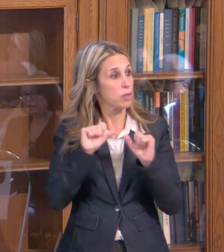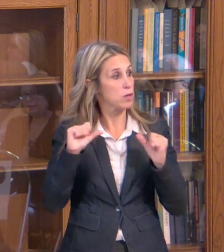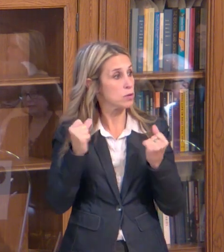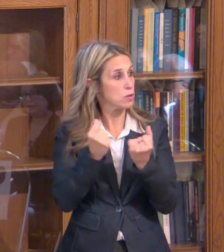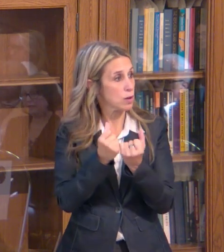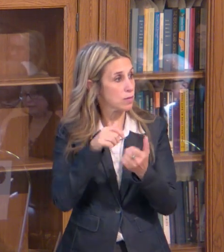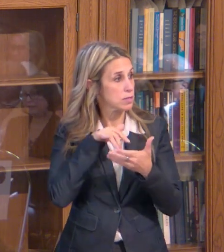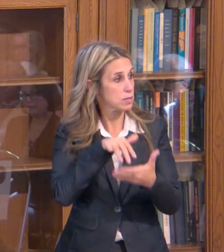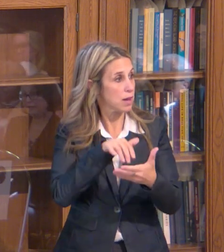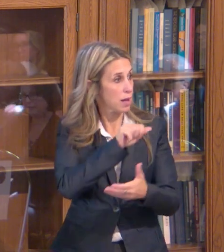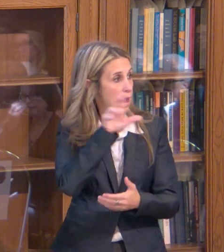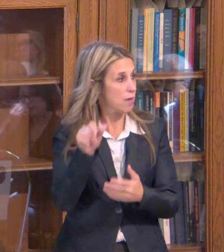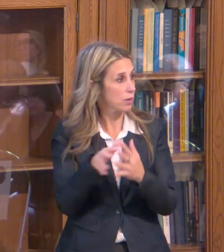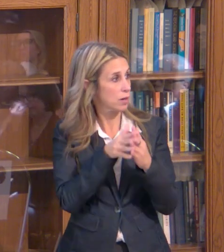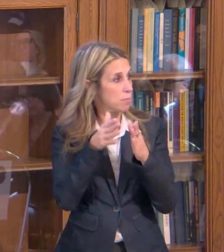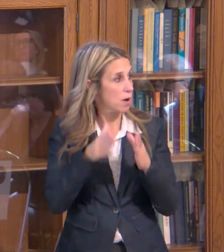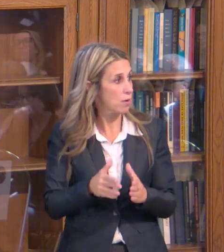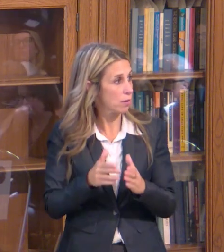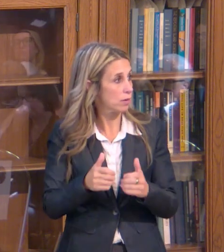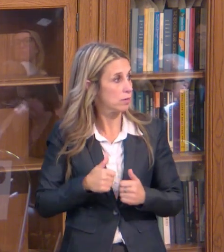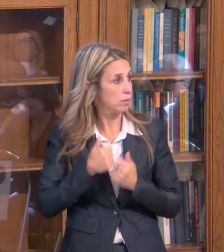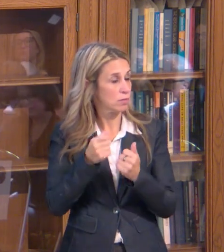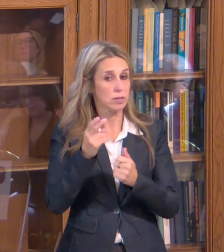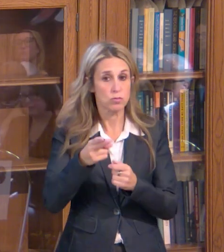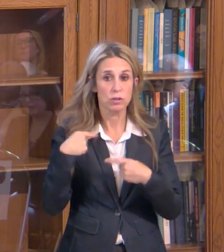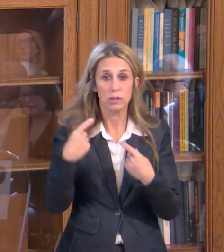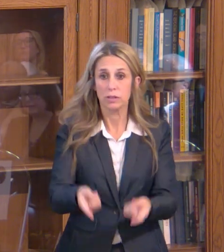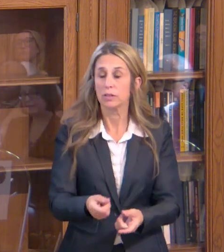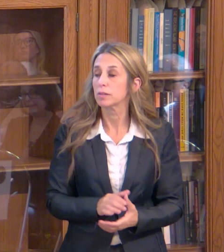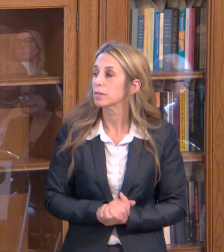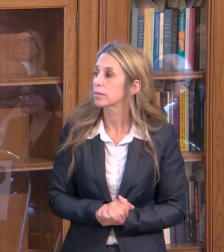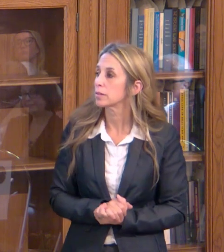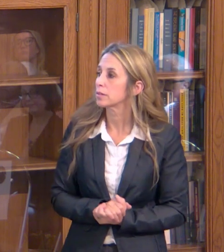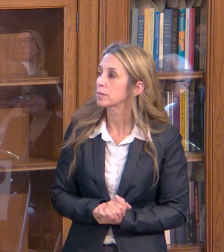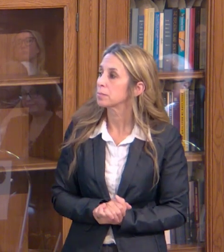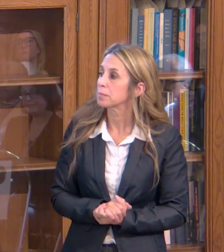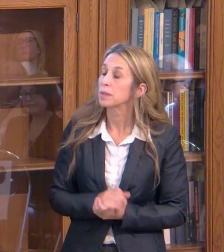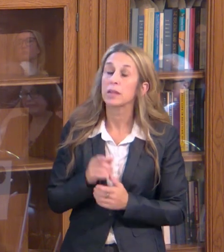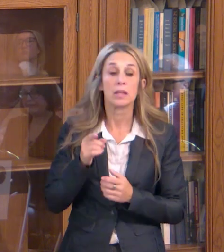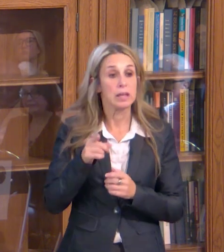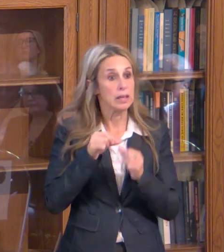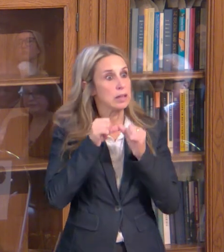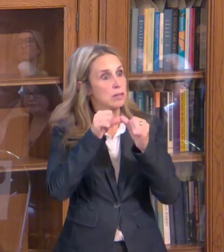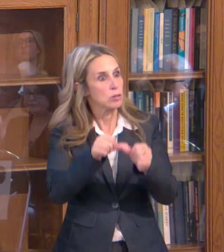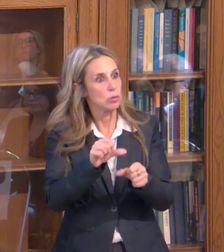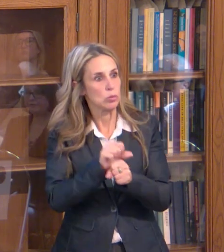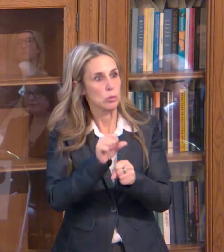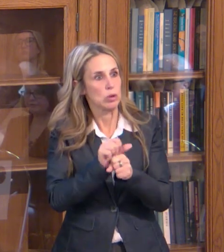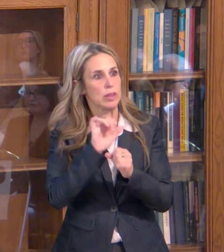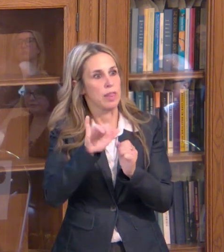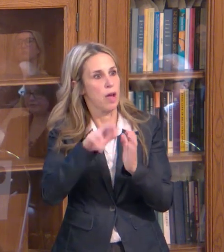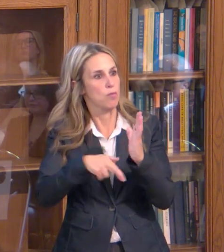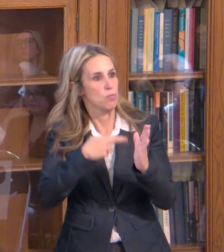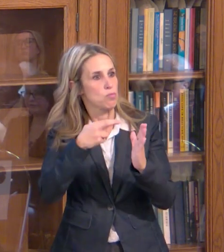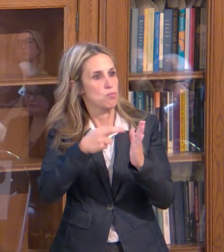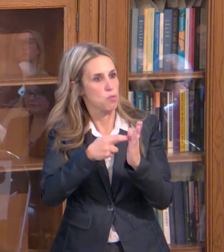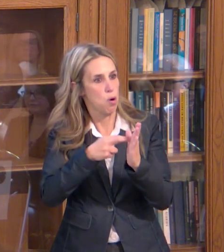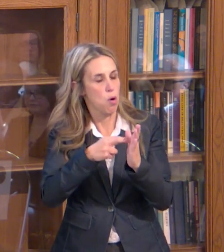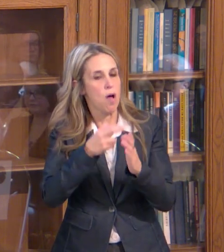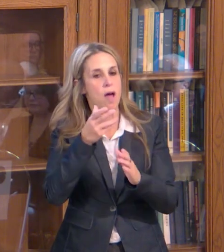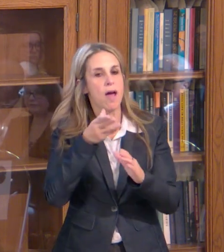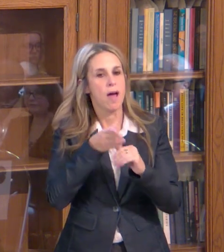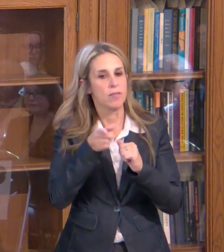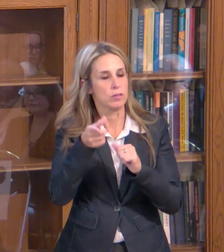study of African-American life and history and he continued to work in that role after Woodson died in